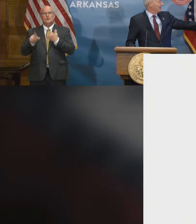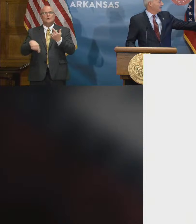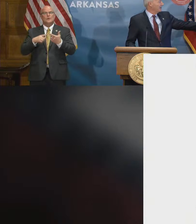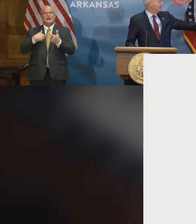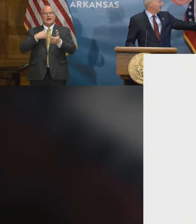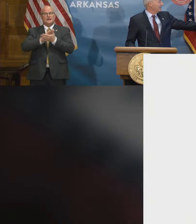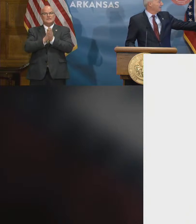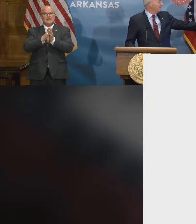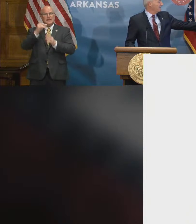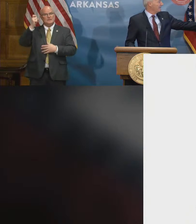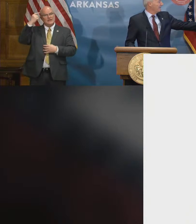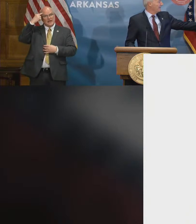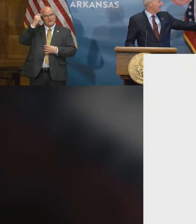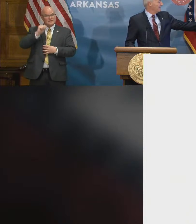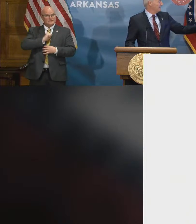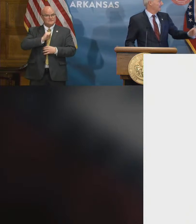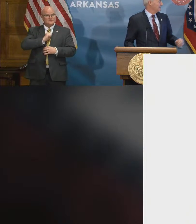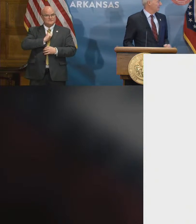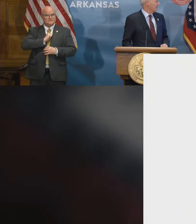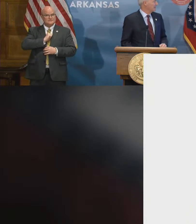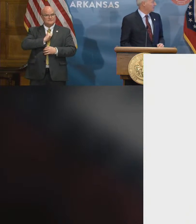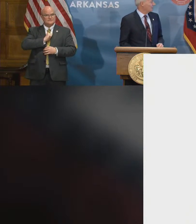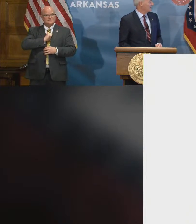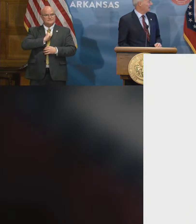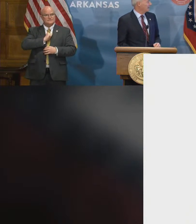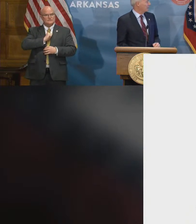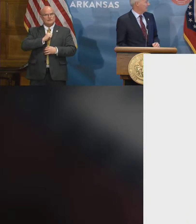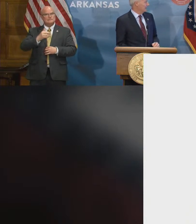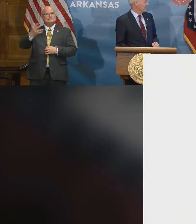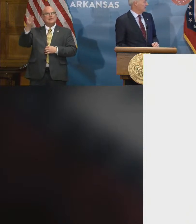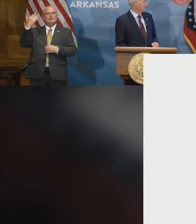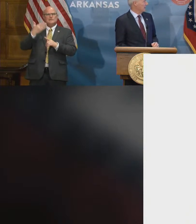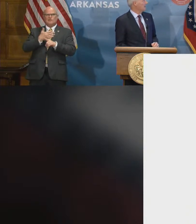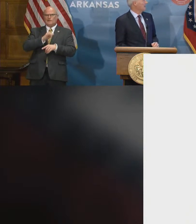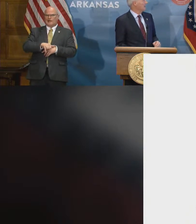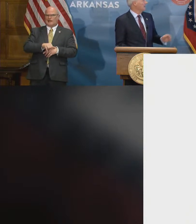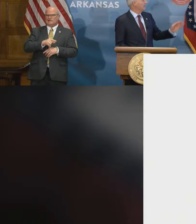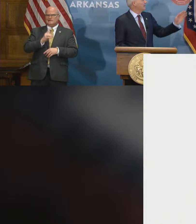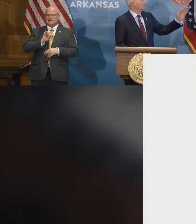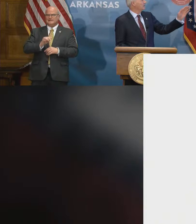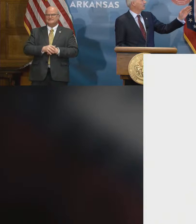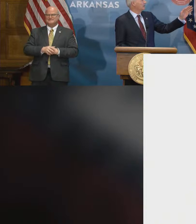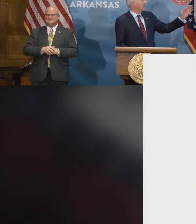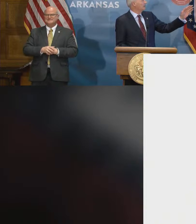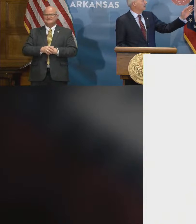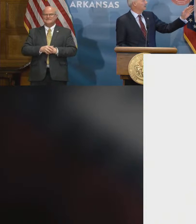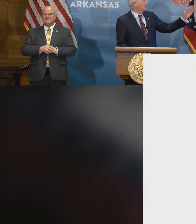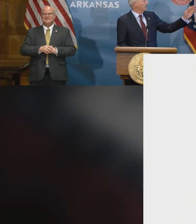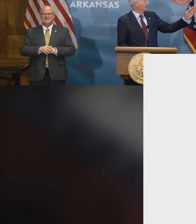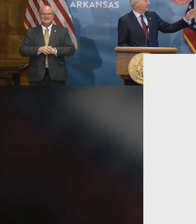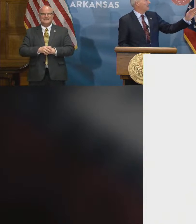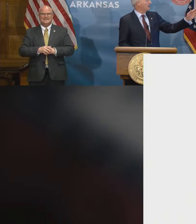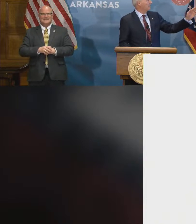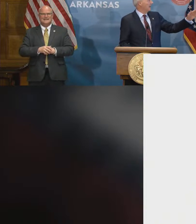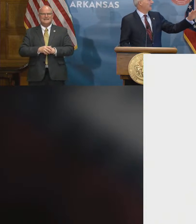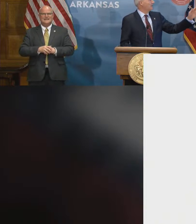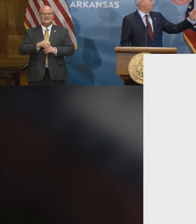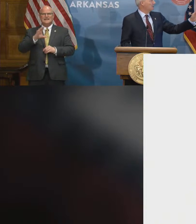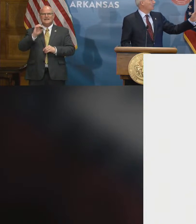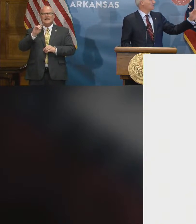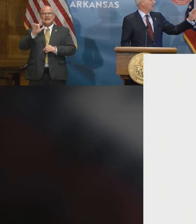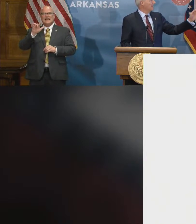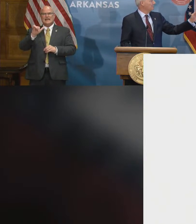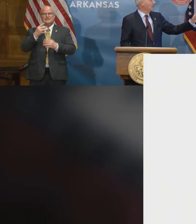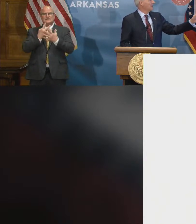whenever I became governor, well, way back before then, it looks like, these are county jail